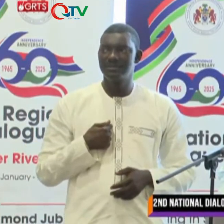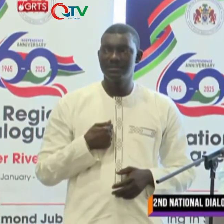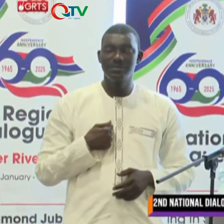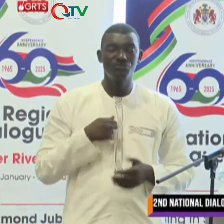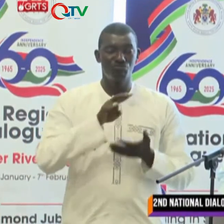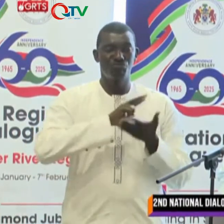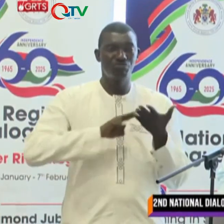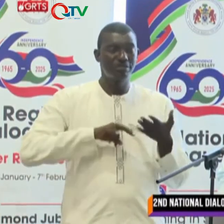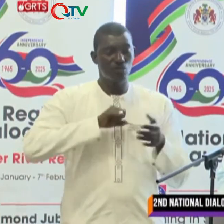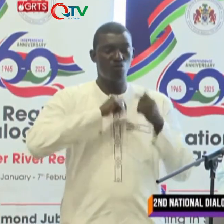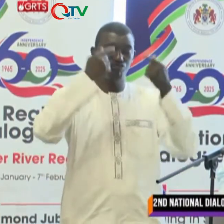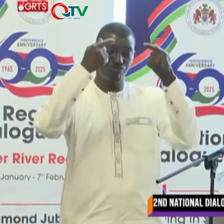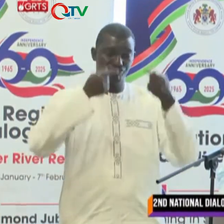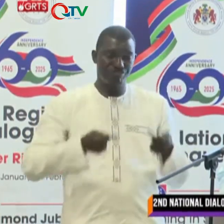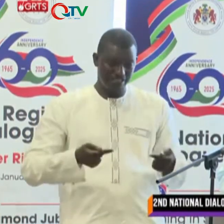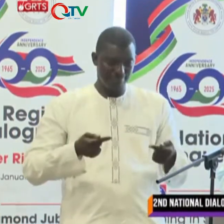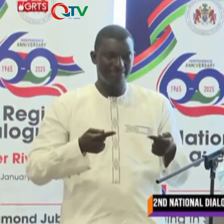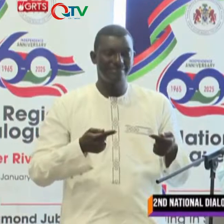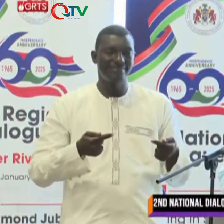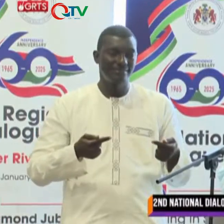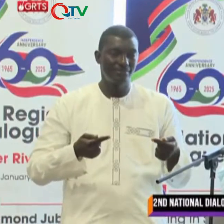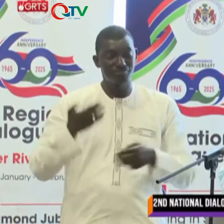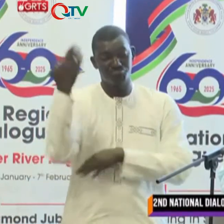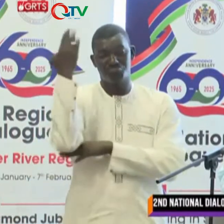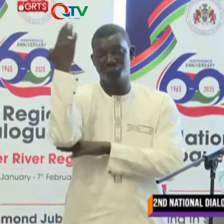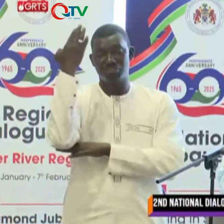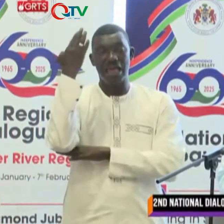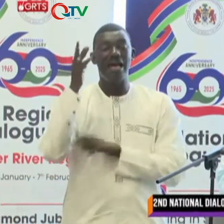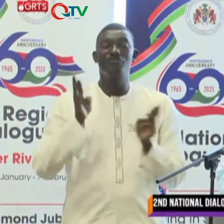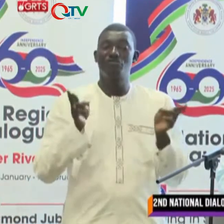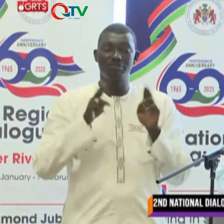his statement and represent him in this important